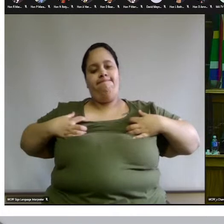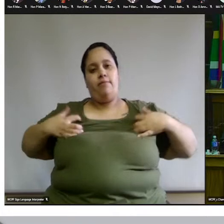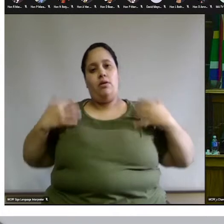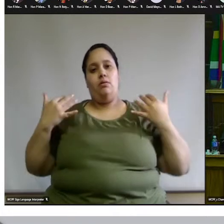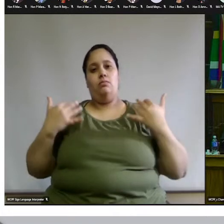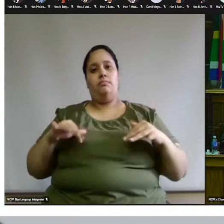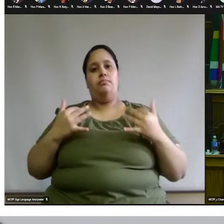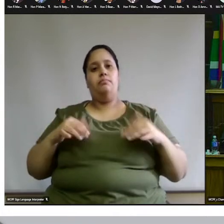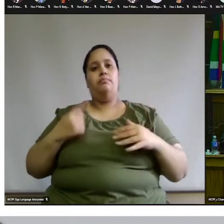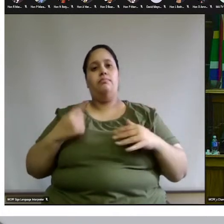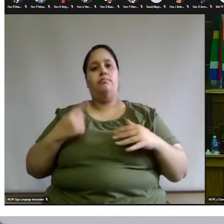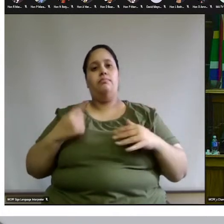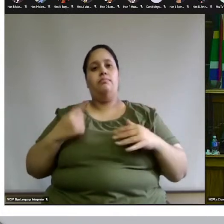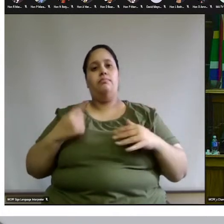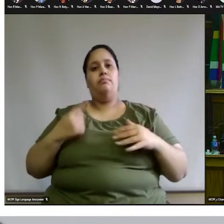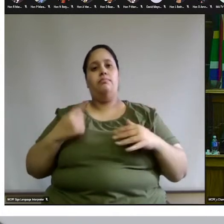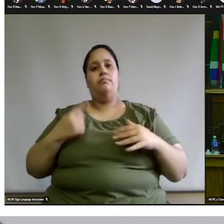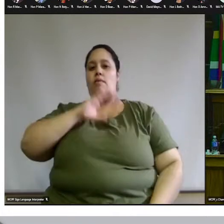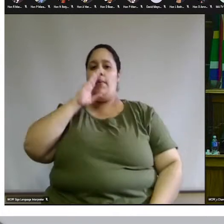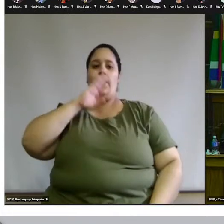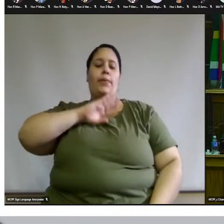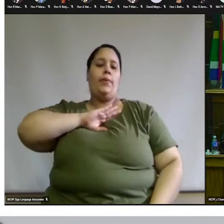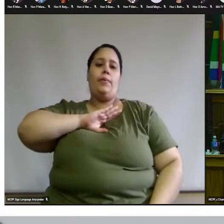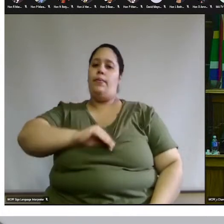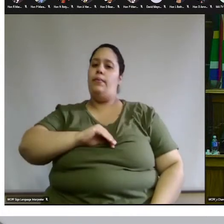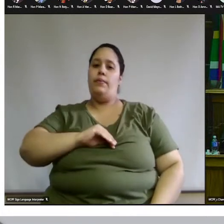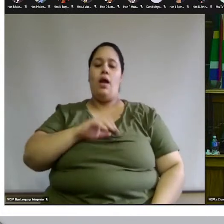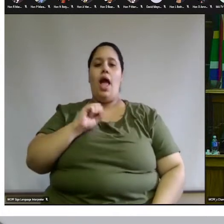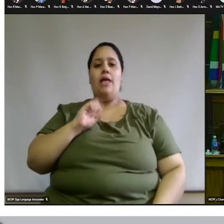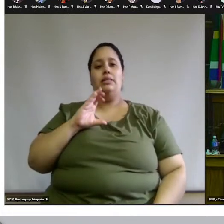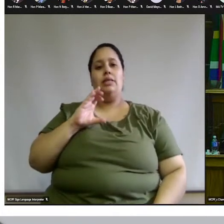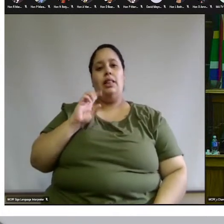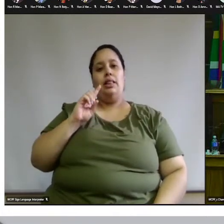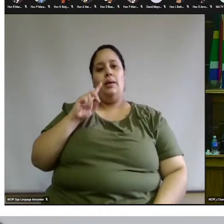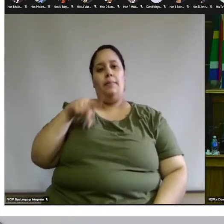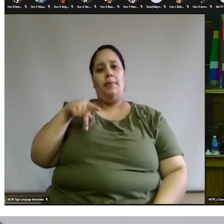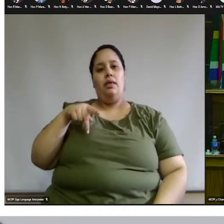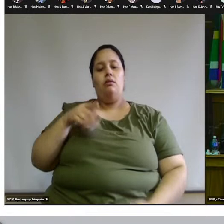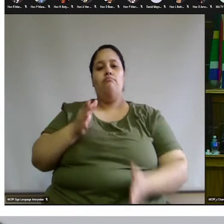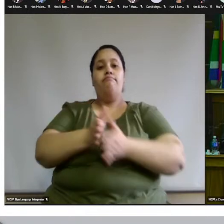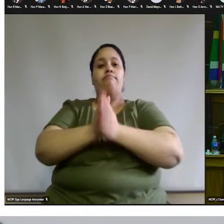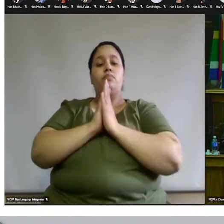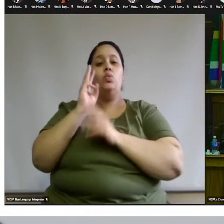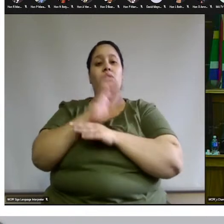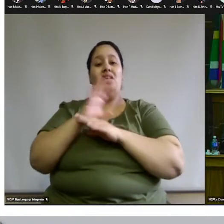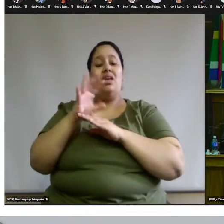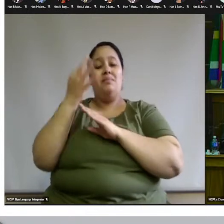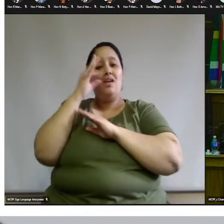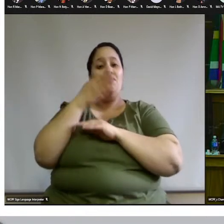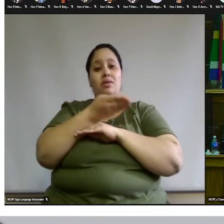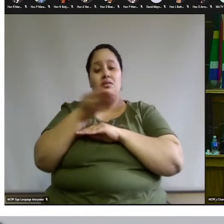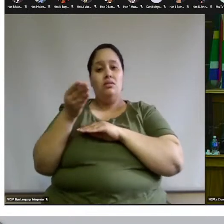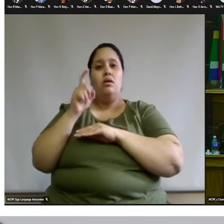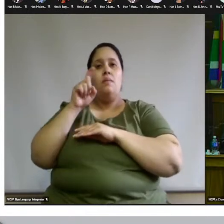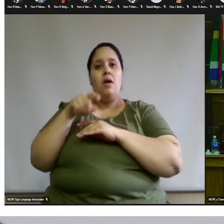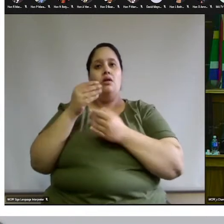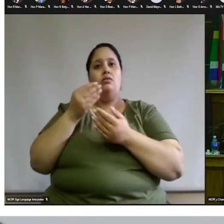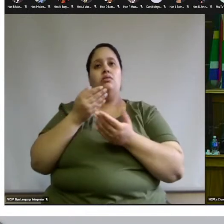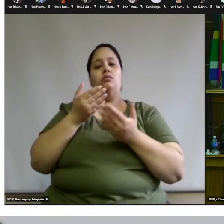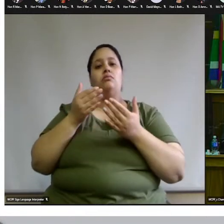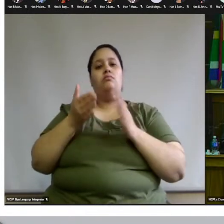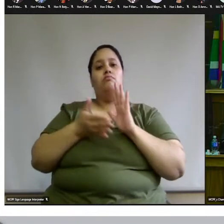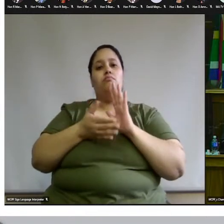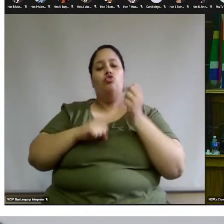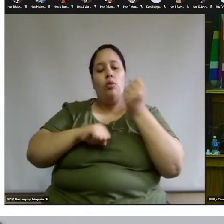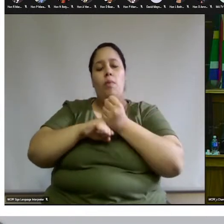of self-confidence. The ACDP calls on the Western Cape government to move vigorously